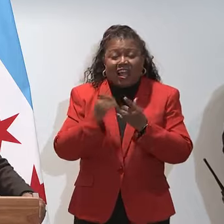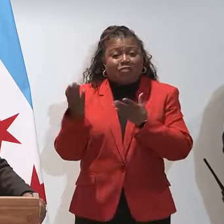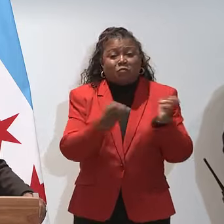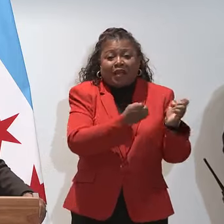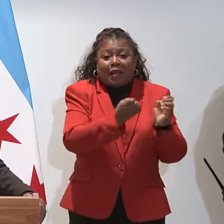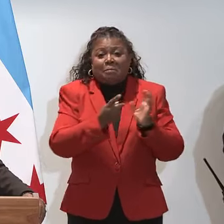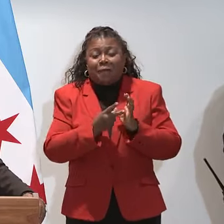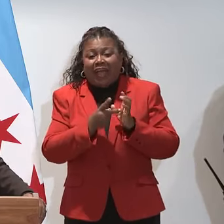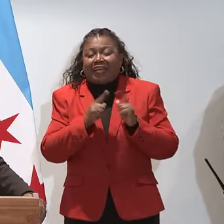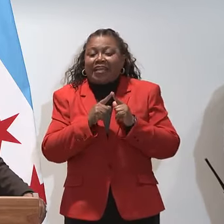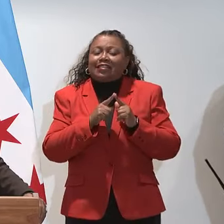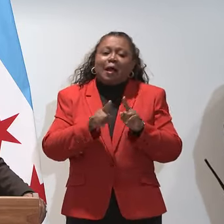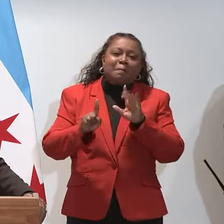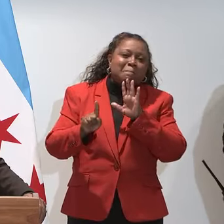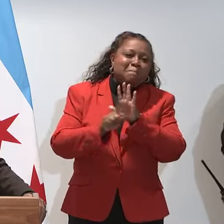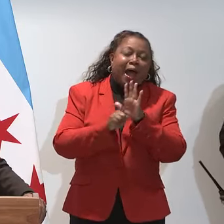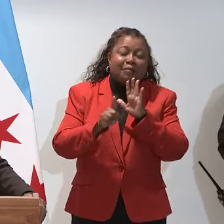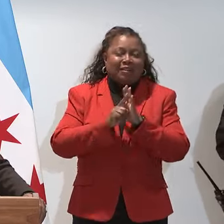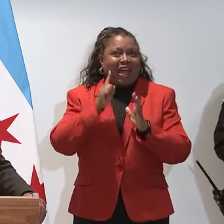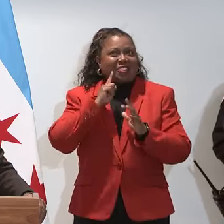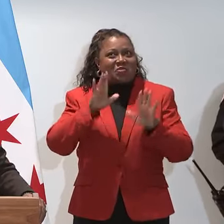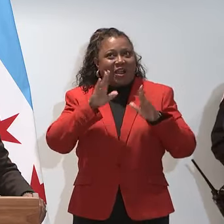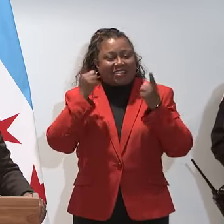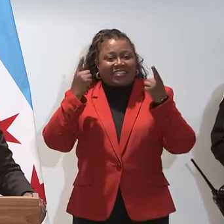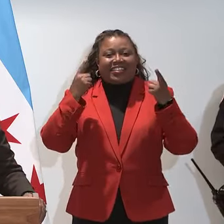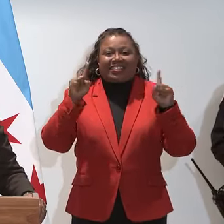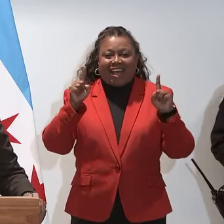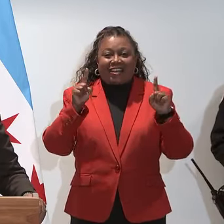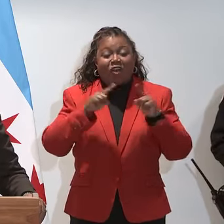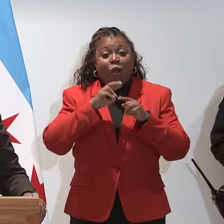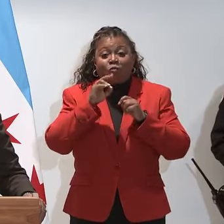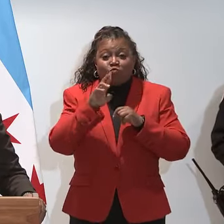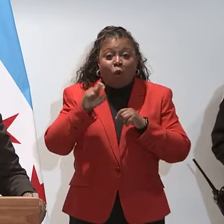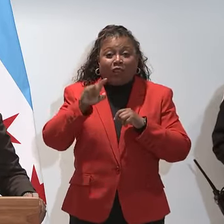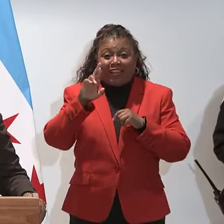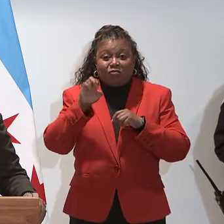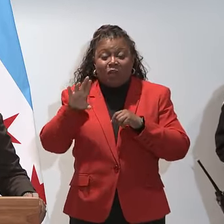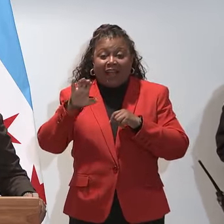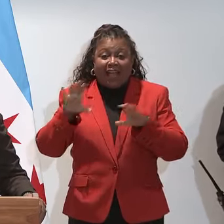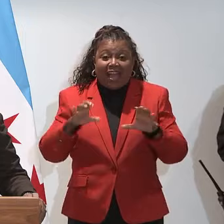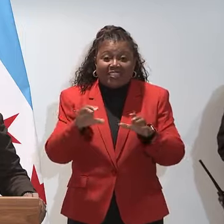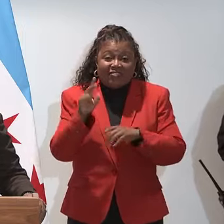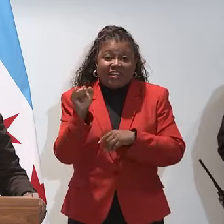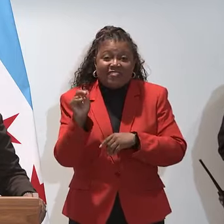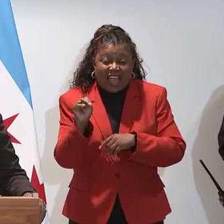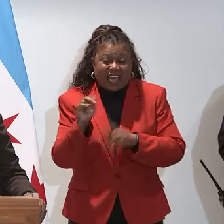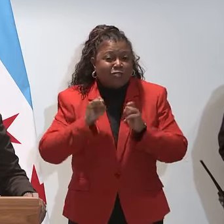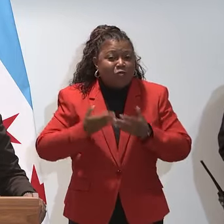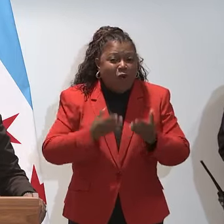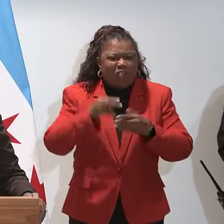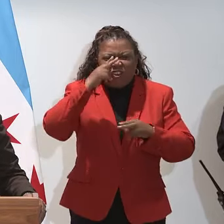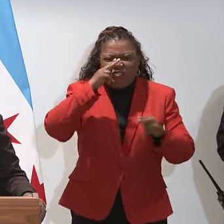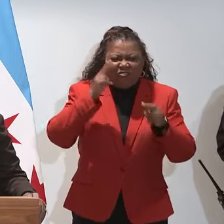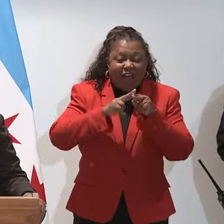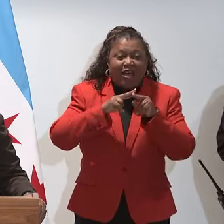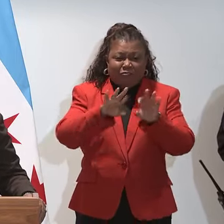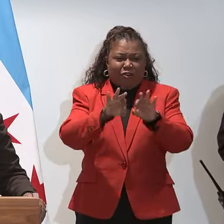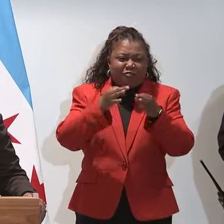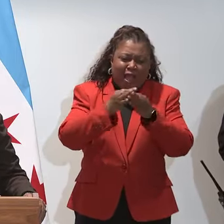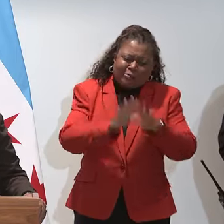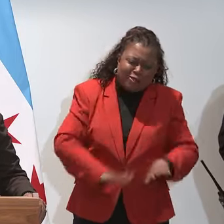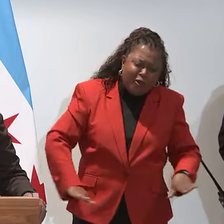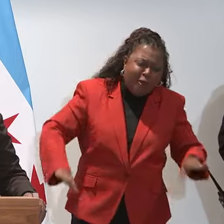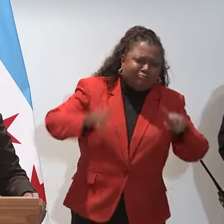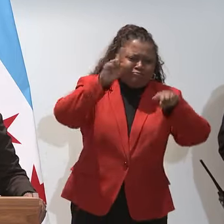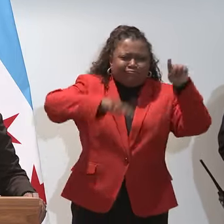bringing back its popular and I think greatly successful rolling rec activity van to offer fun for families across